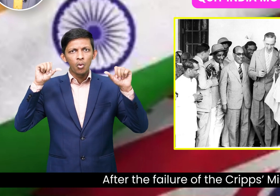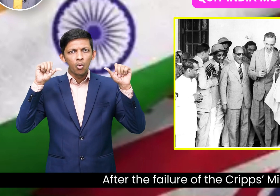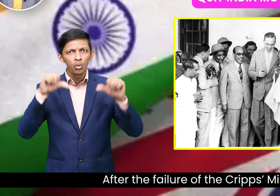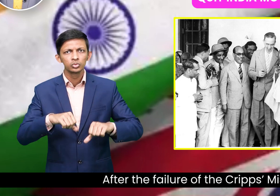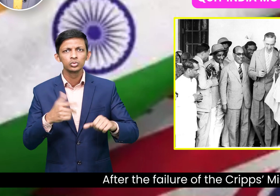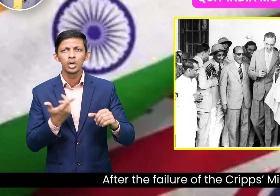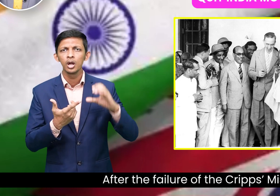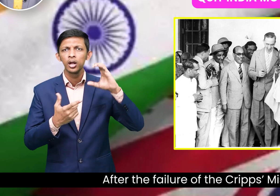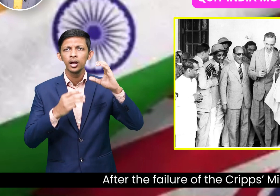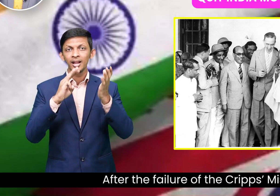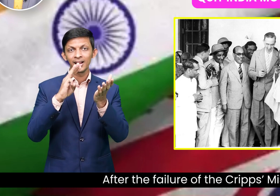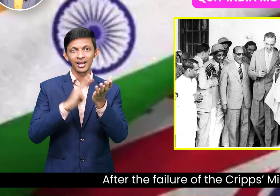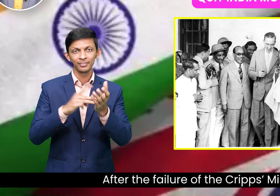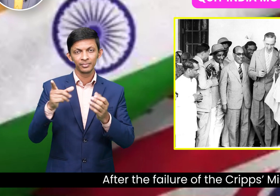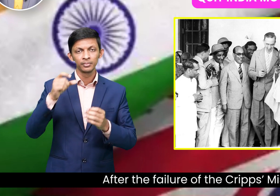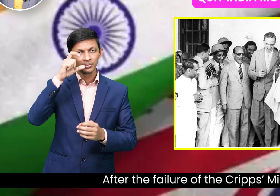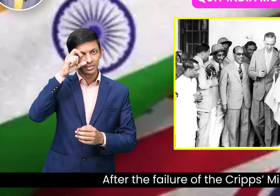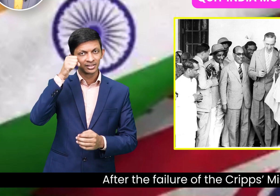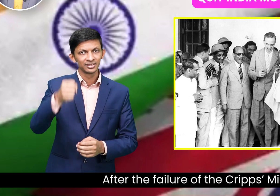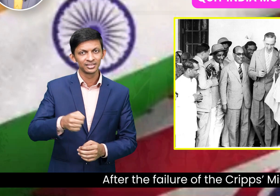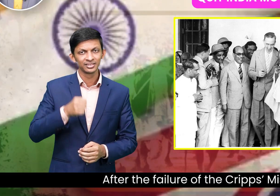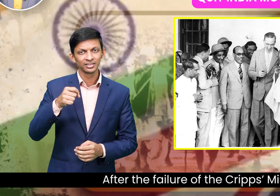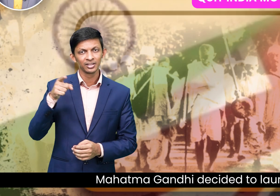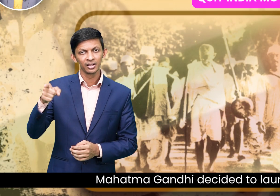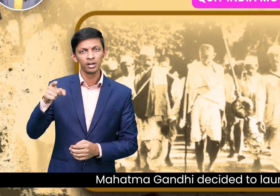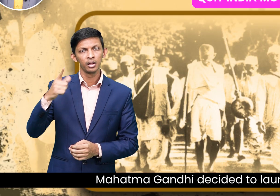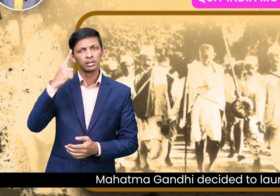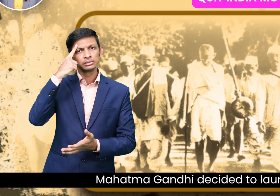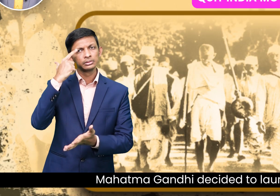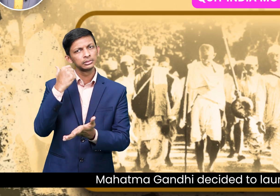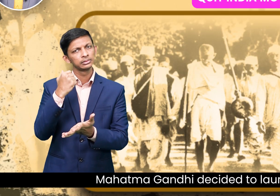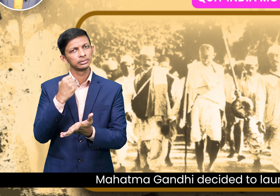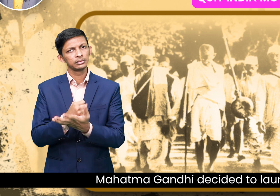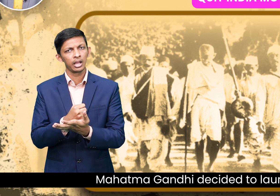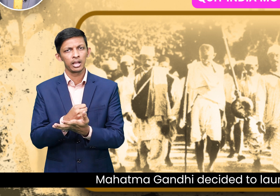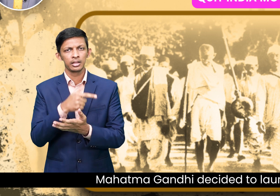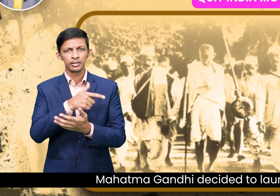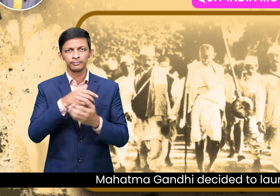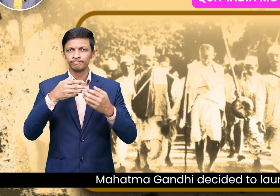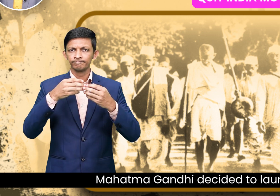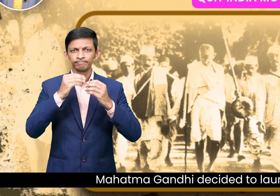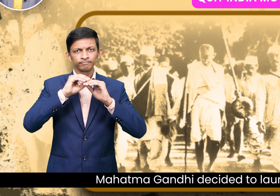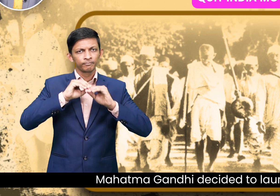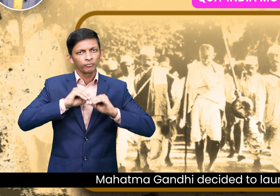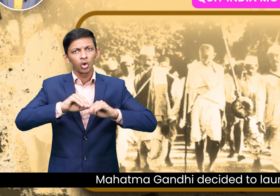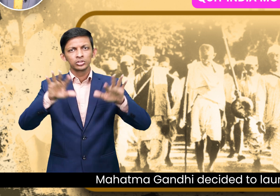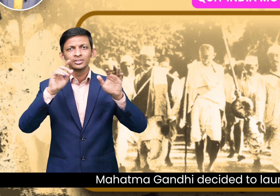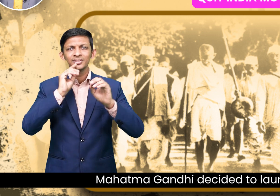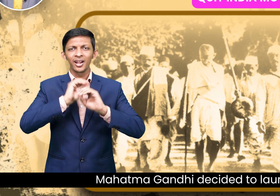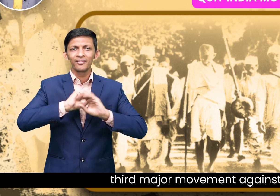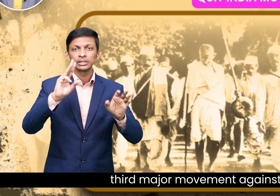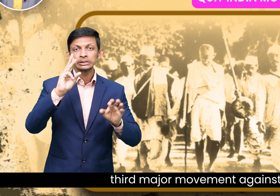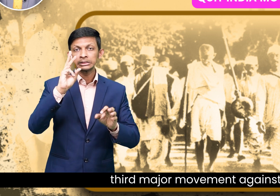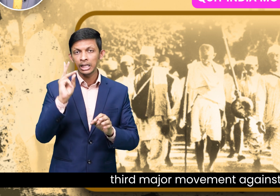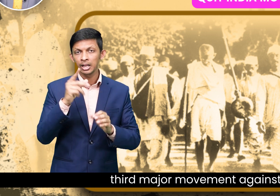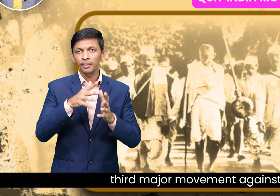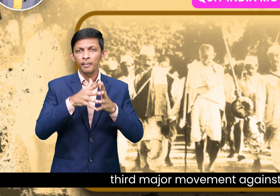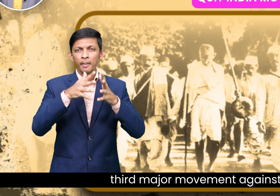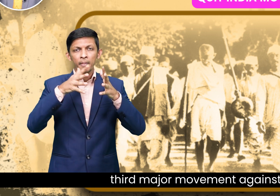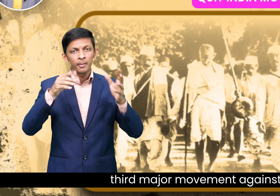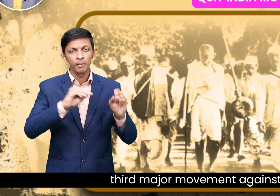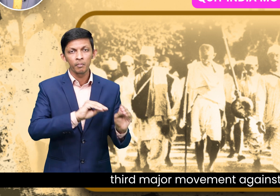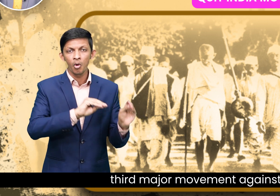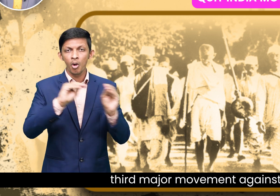After the failure of the Cripps mission, Mahatma Gandhi decided to launch his third